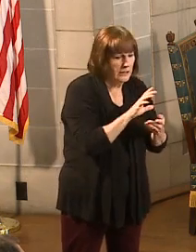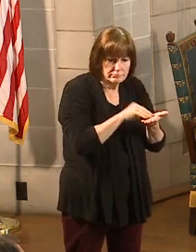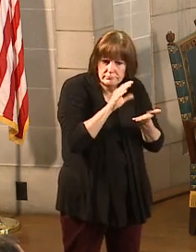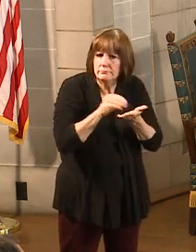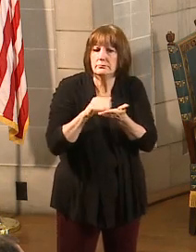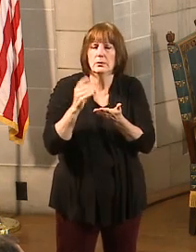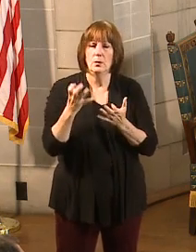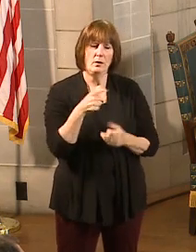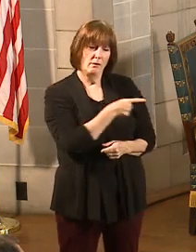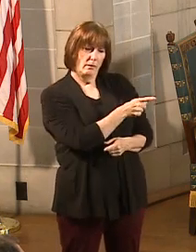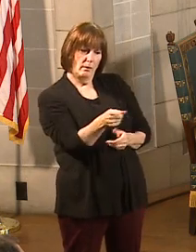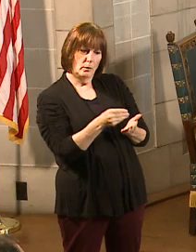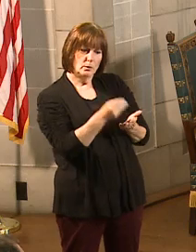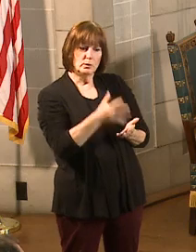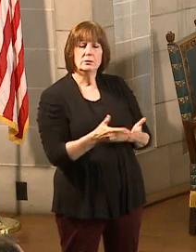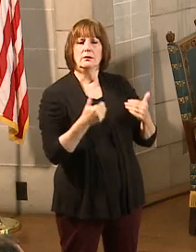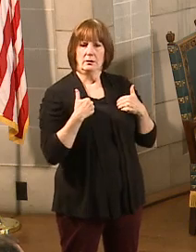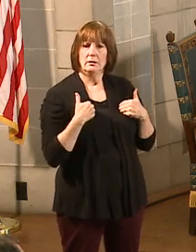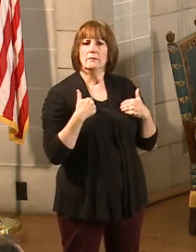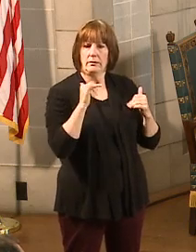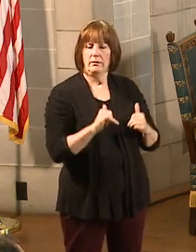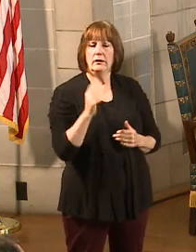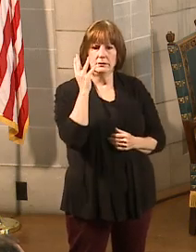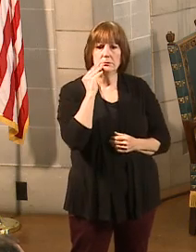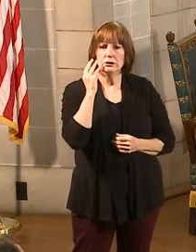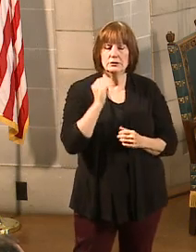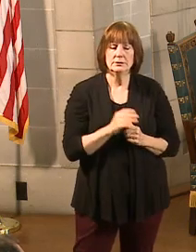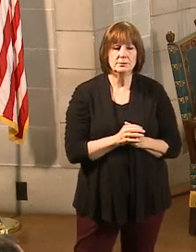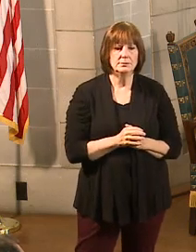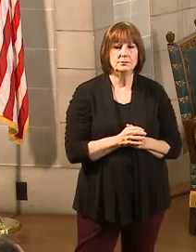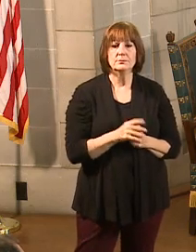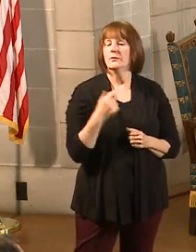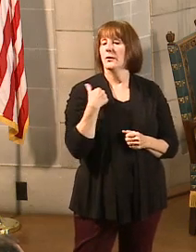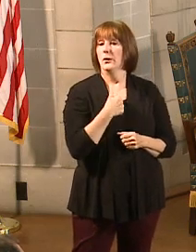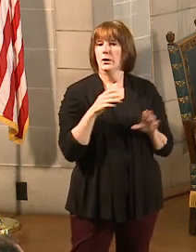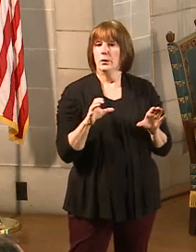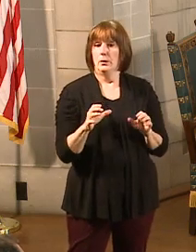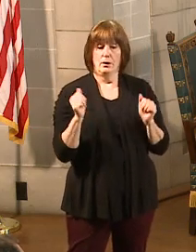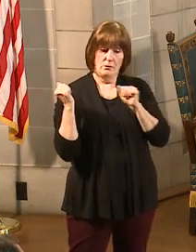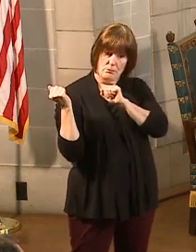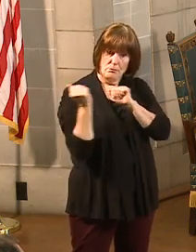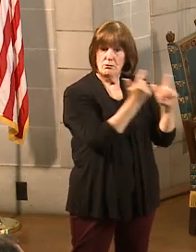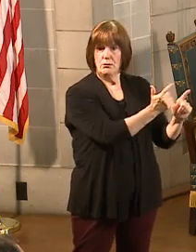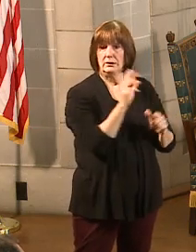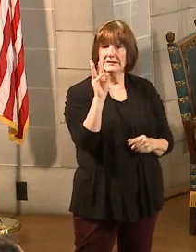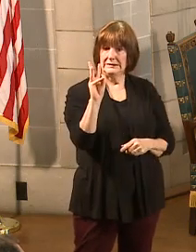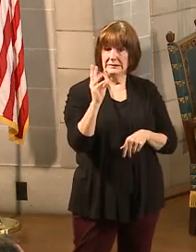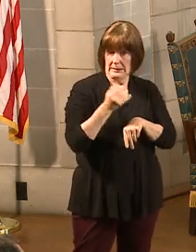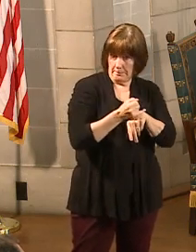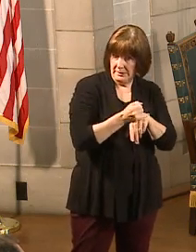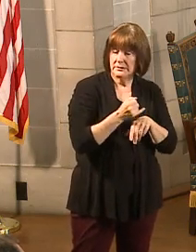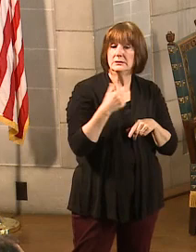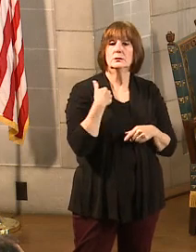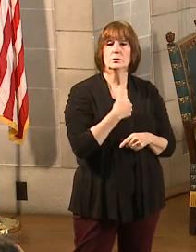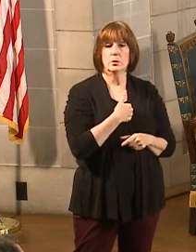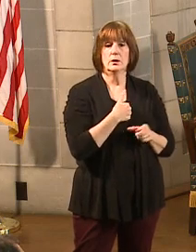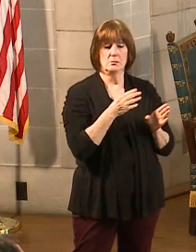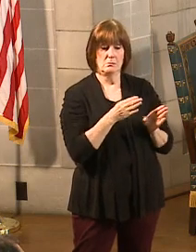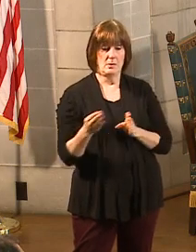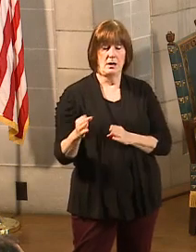those students to have that experience. So what we are doing across all 6 campuses, we are planning